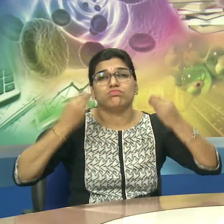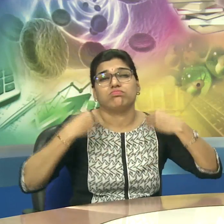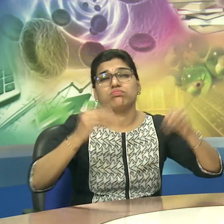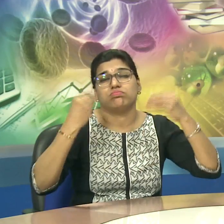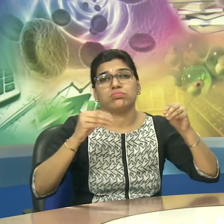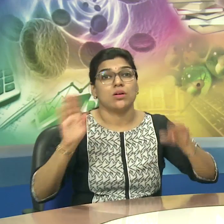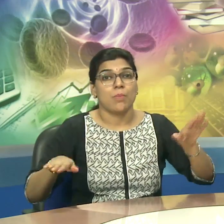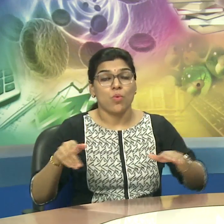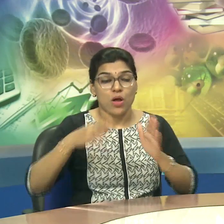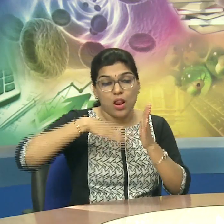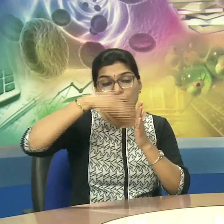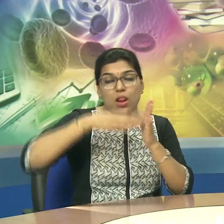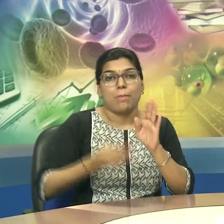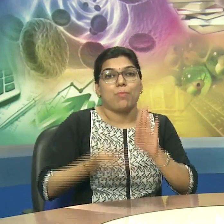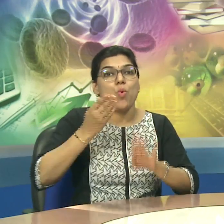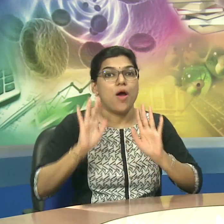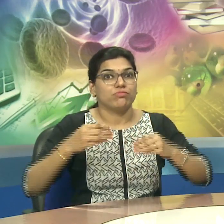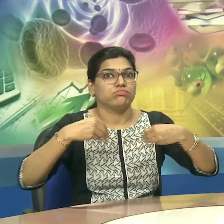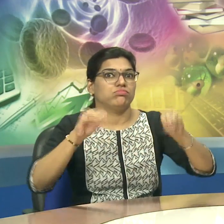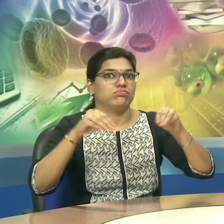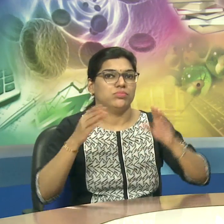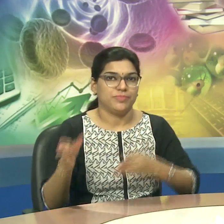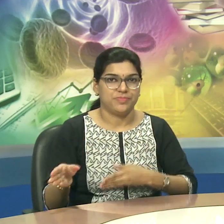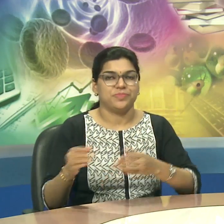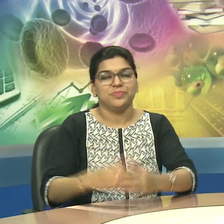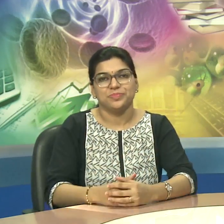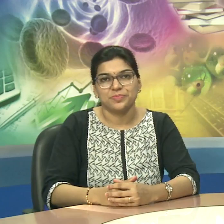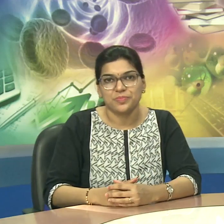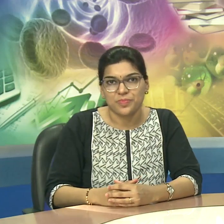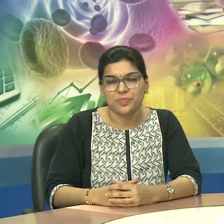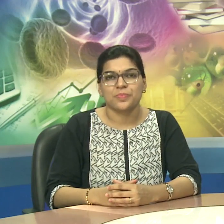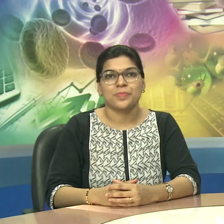bird. So that was his business. So